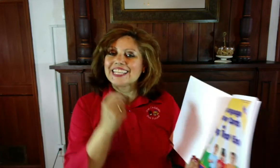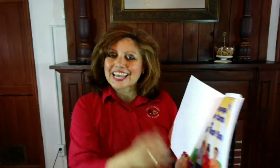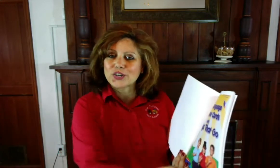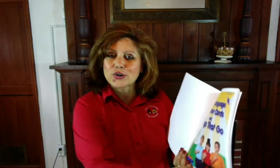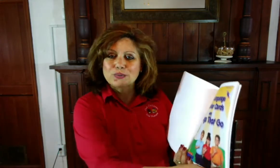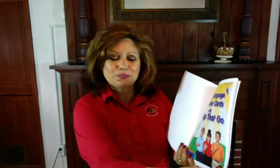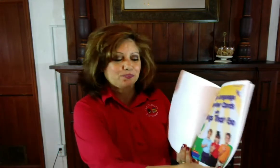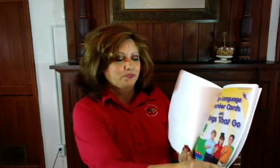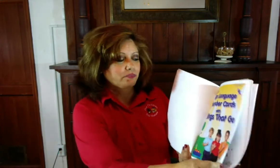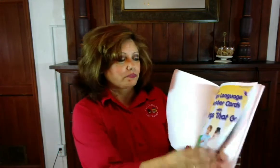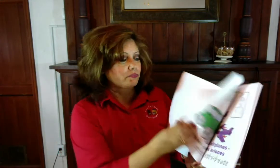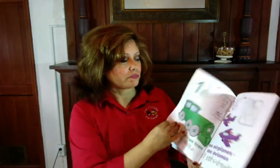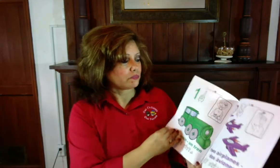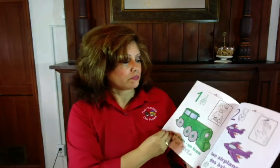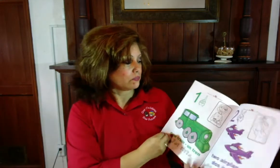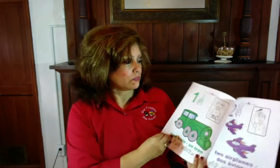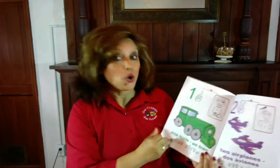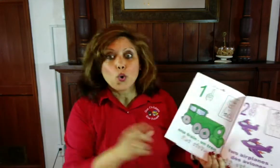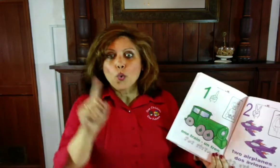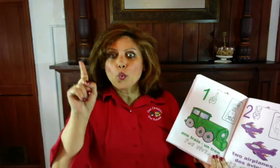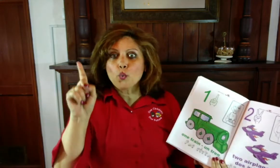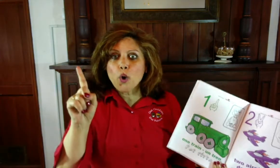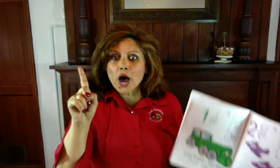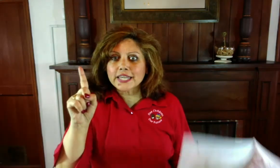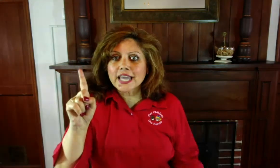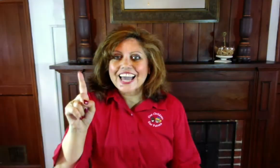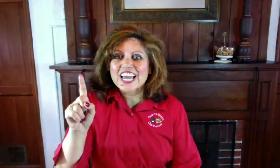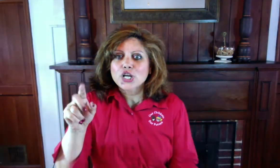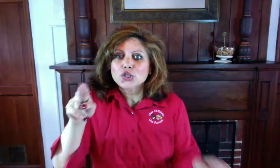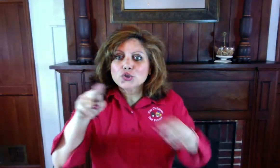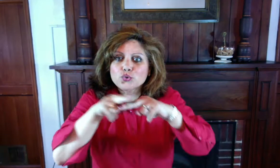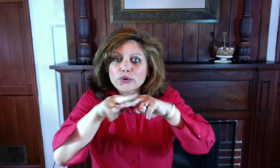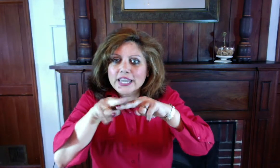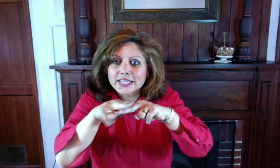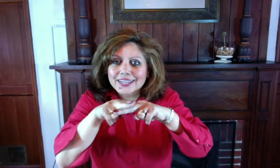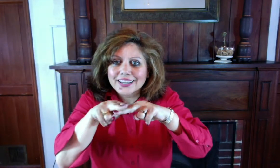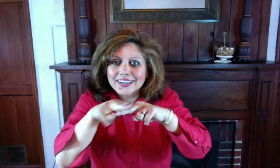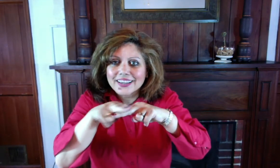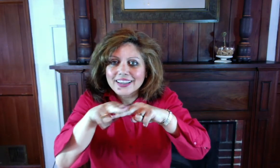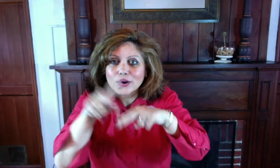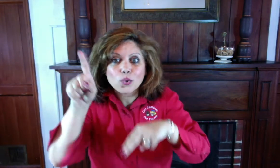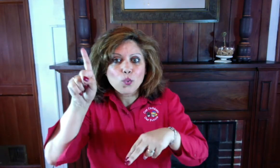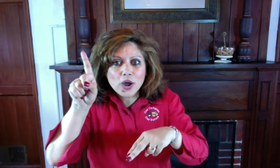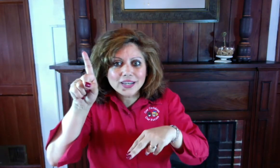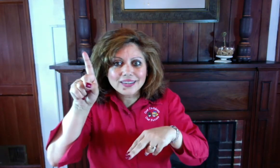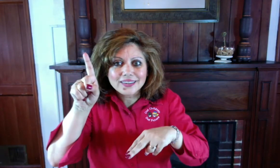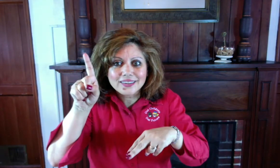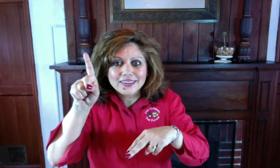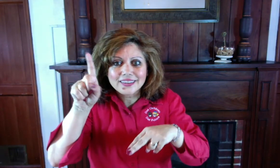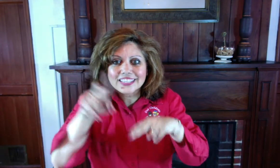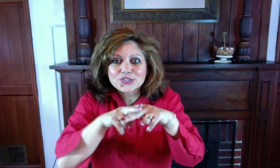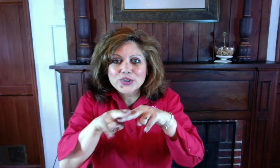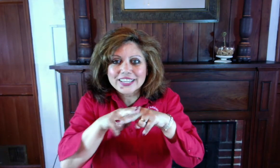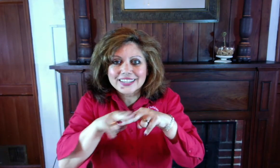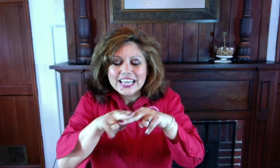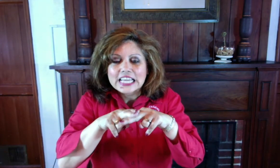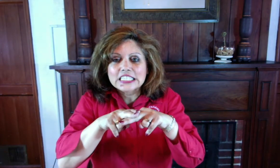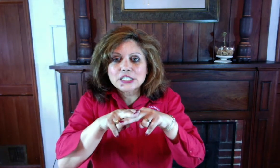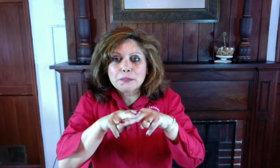that go. 1, train. 1. train. In